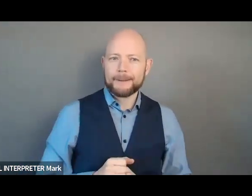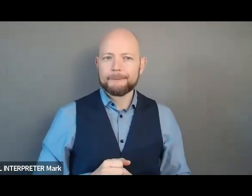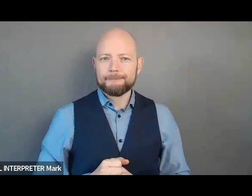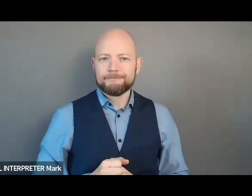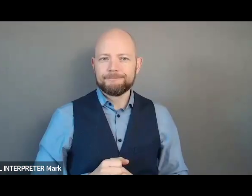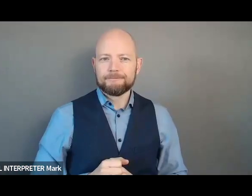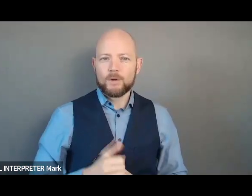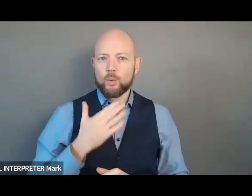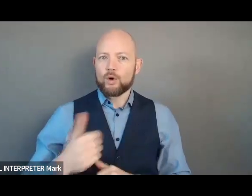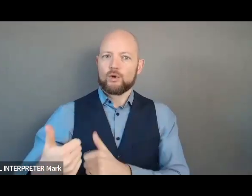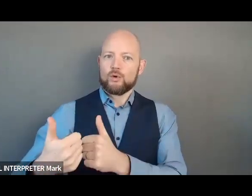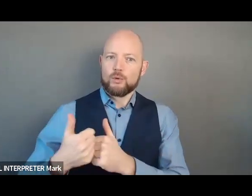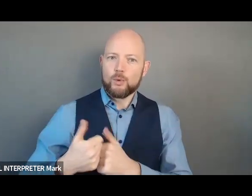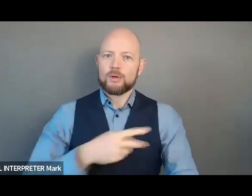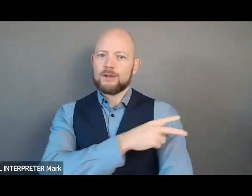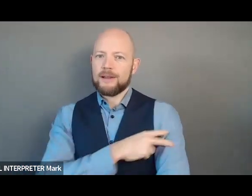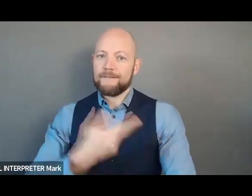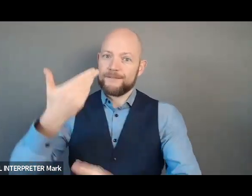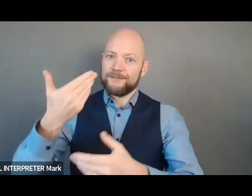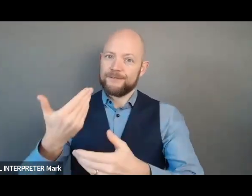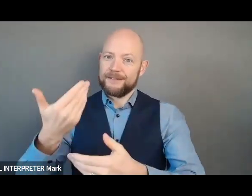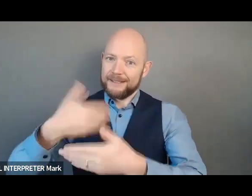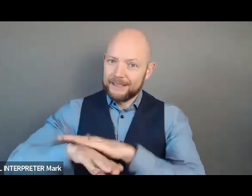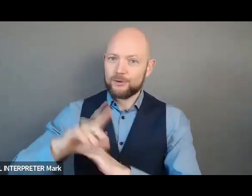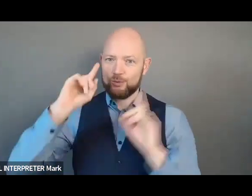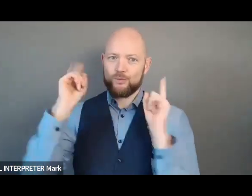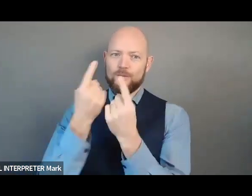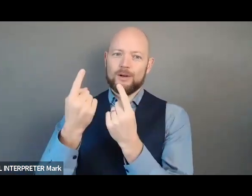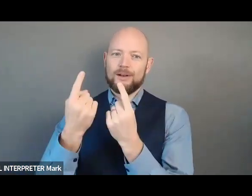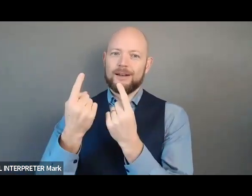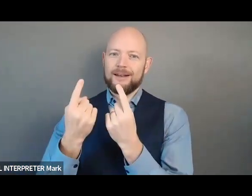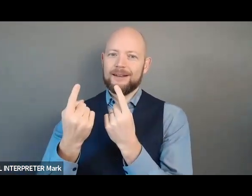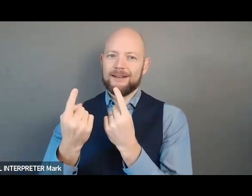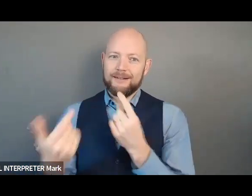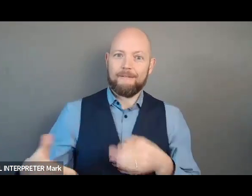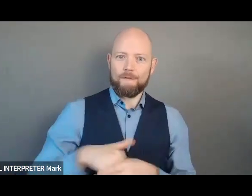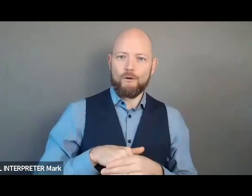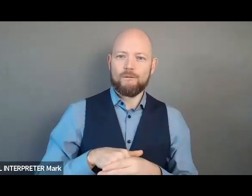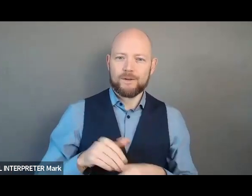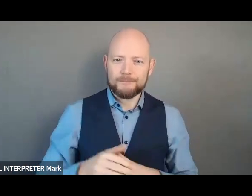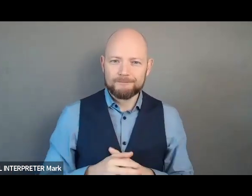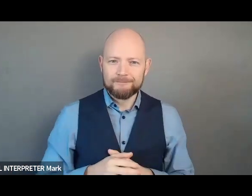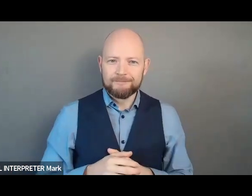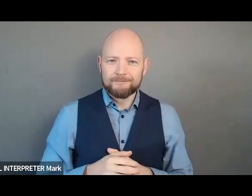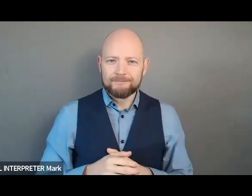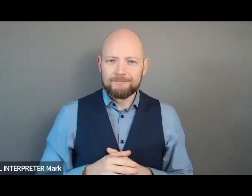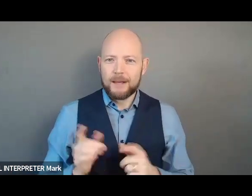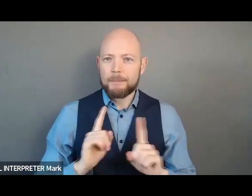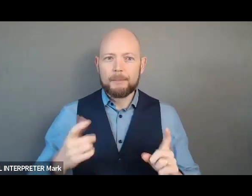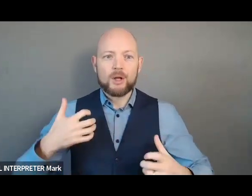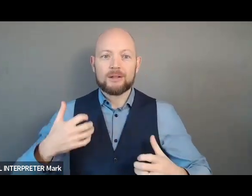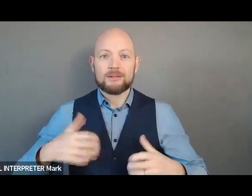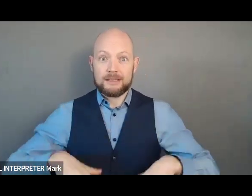think the lack of uptake in this kind of study really shone as well, because it was just a challenge getting institutionalists to come on